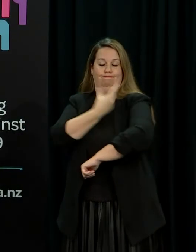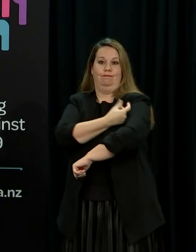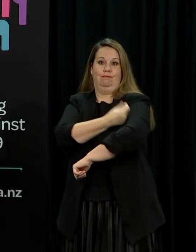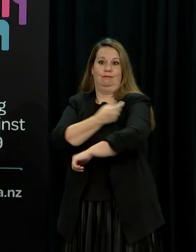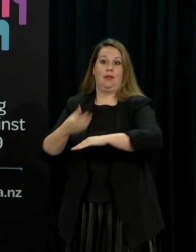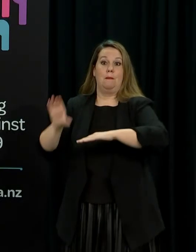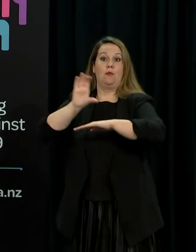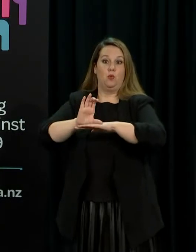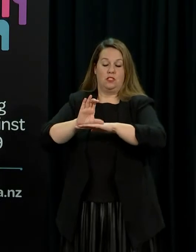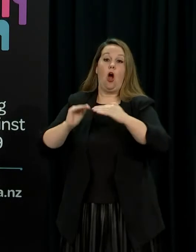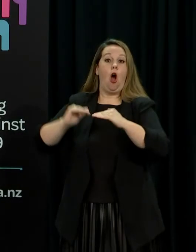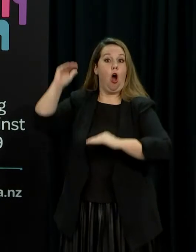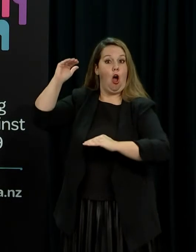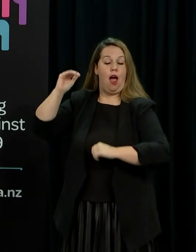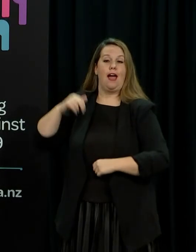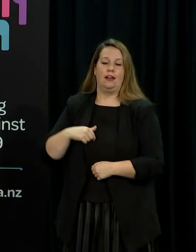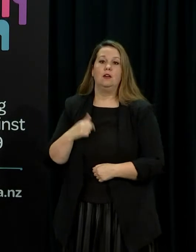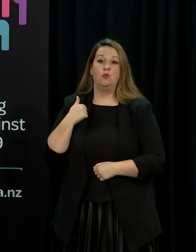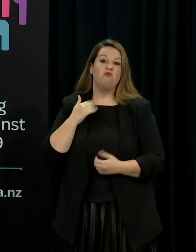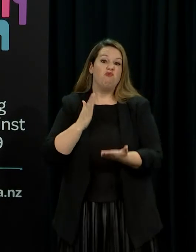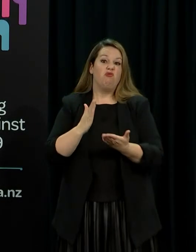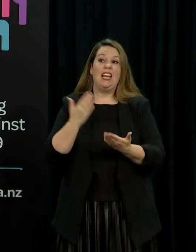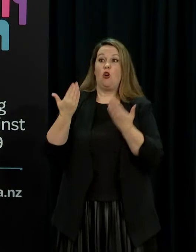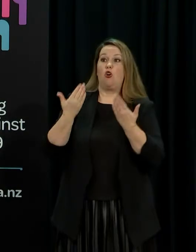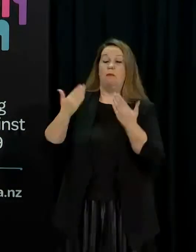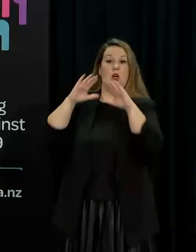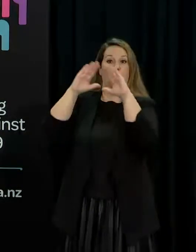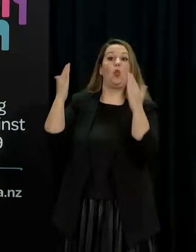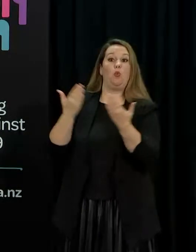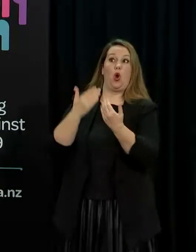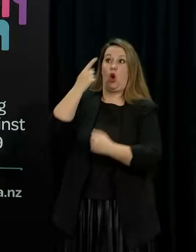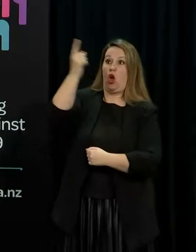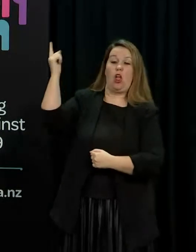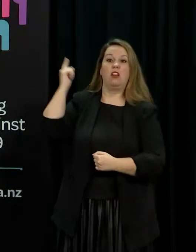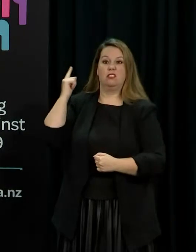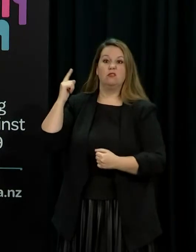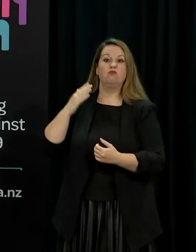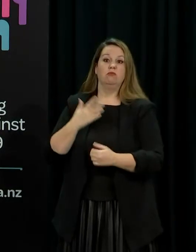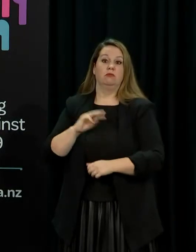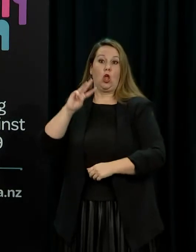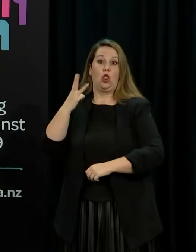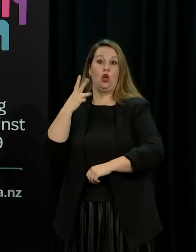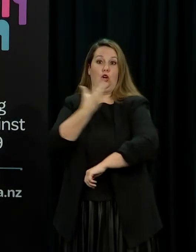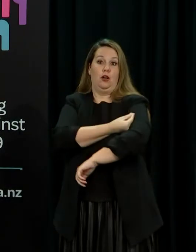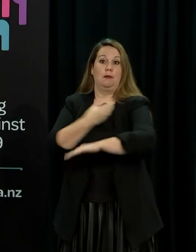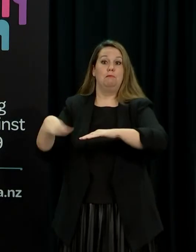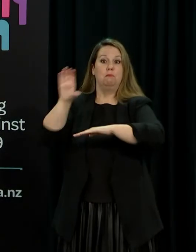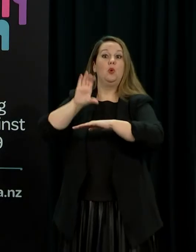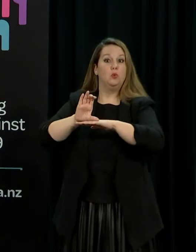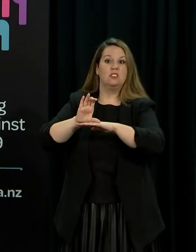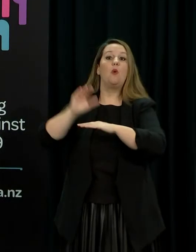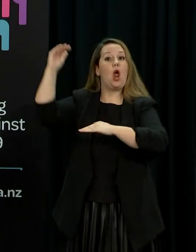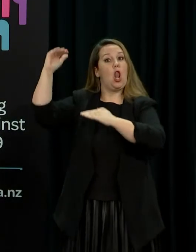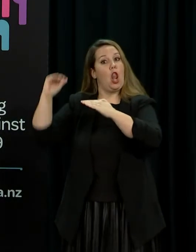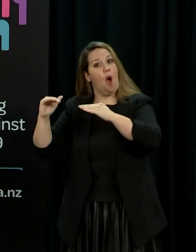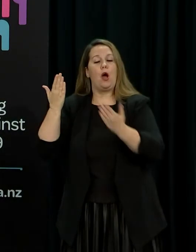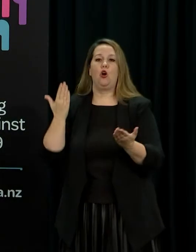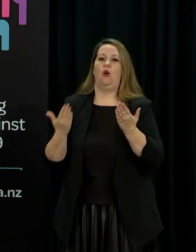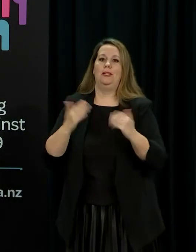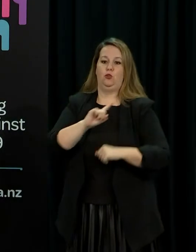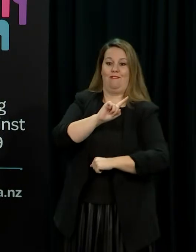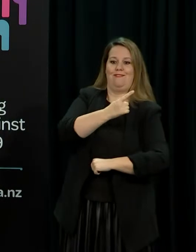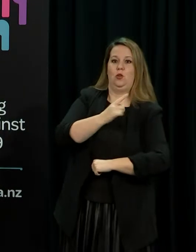in an internationally comparable position. Booster rates across the world are lower than they were for the first and second doses, but of